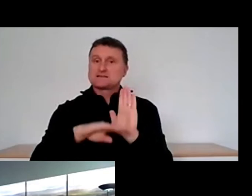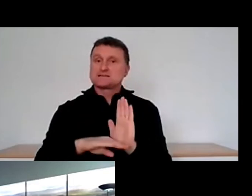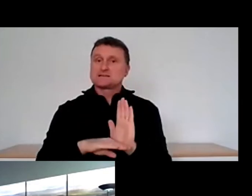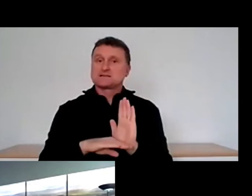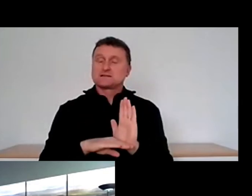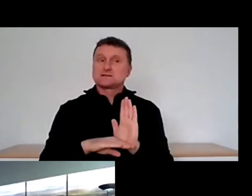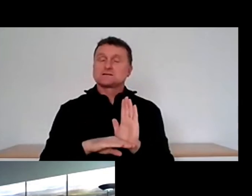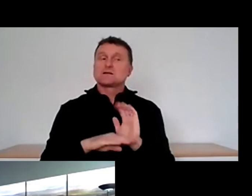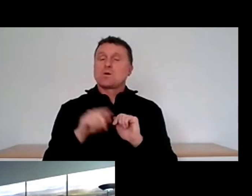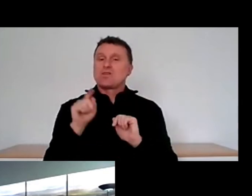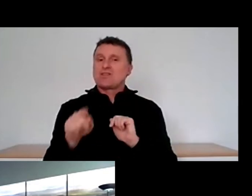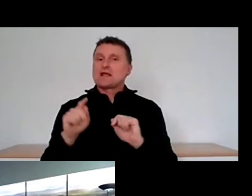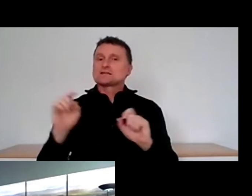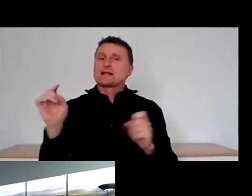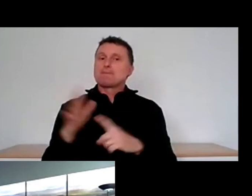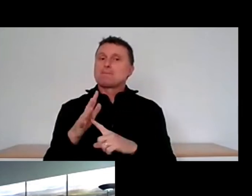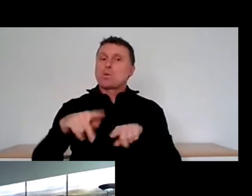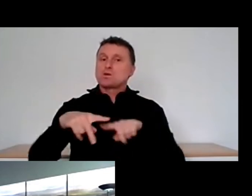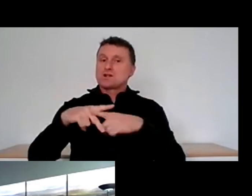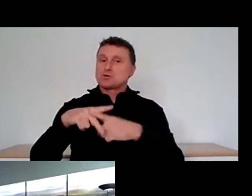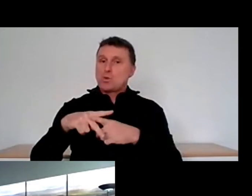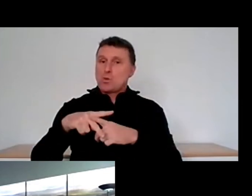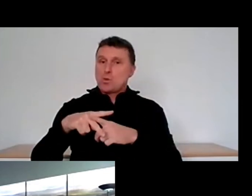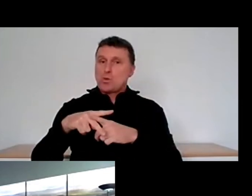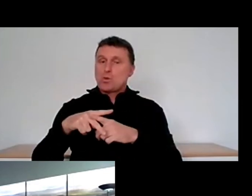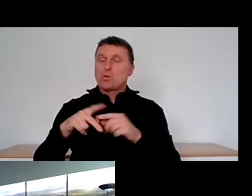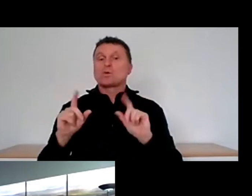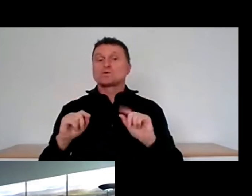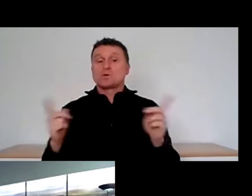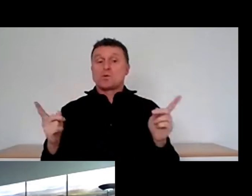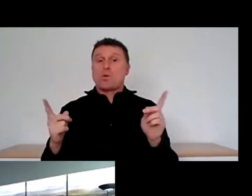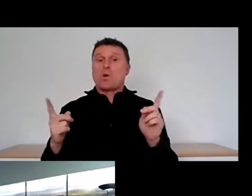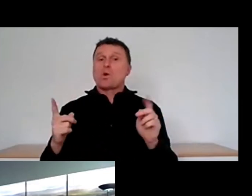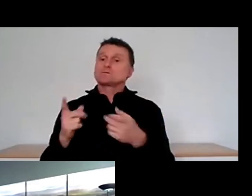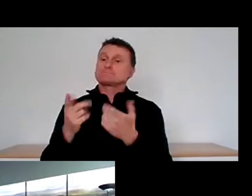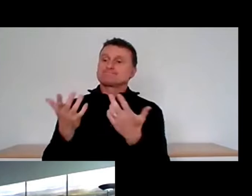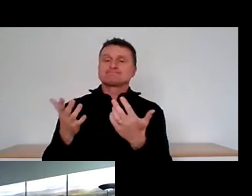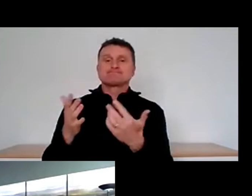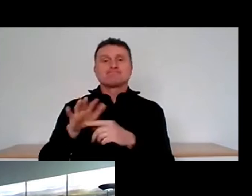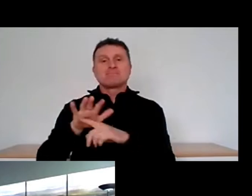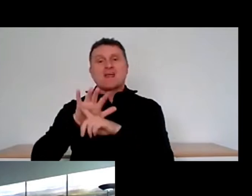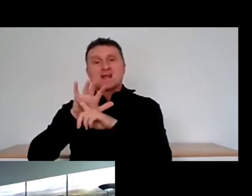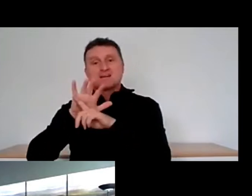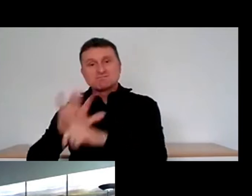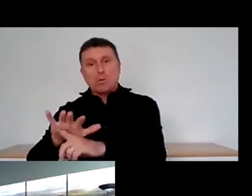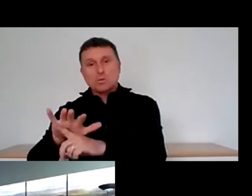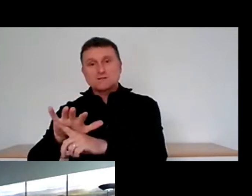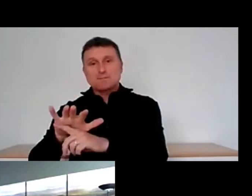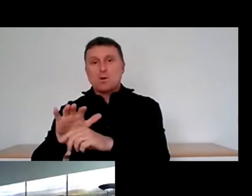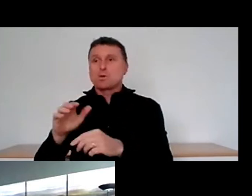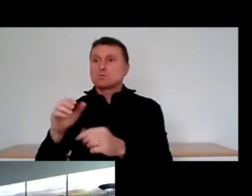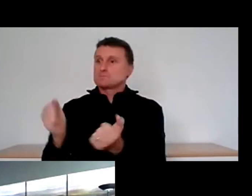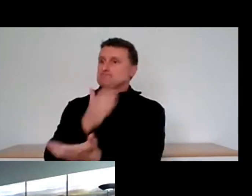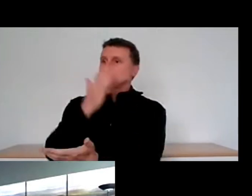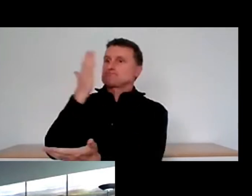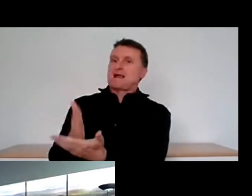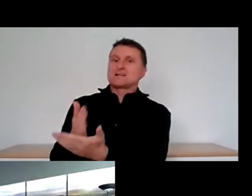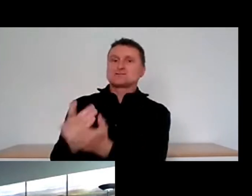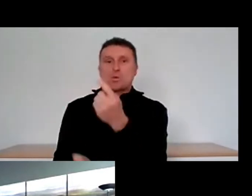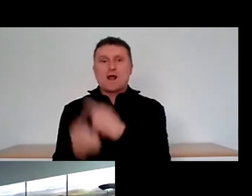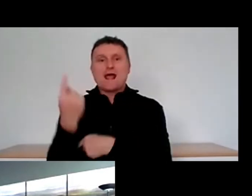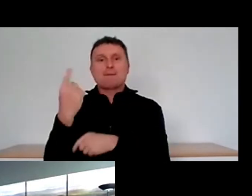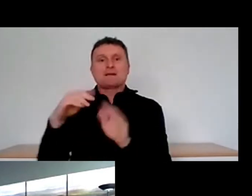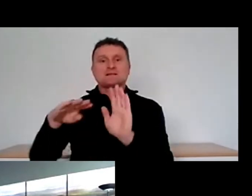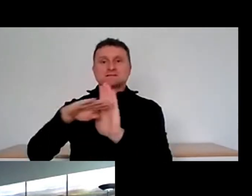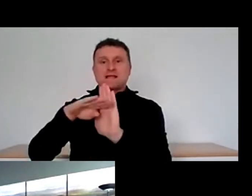down into is enforceable standards and non-enforceable standards. Now,